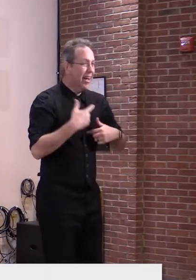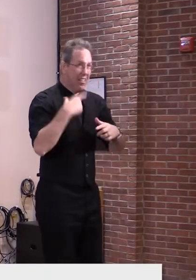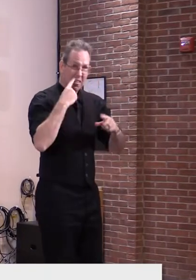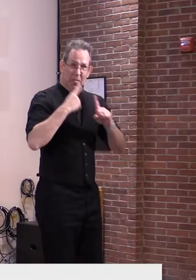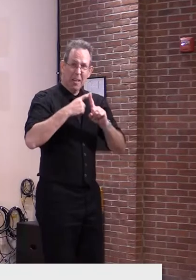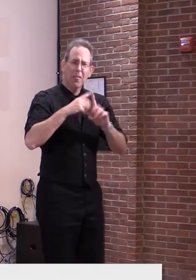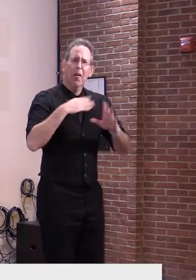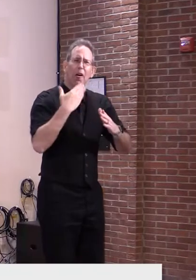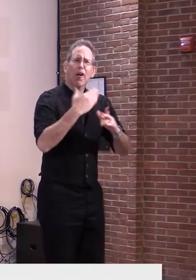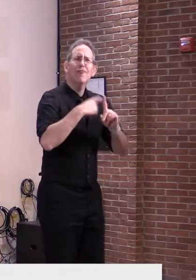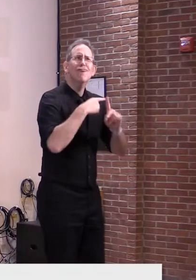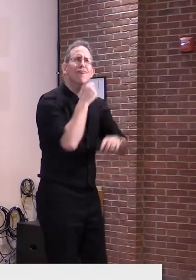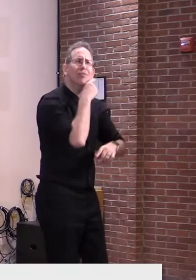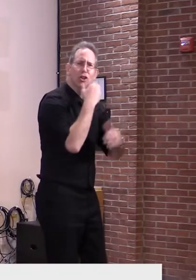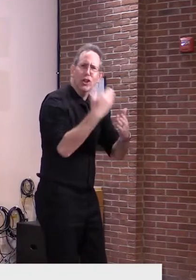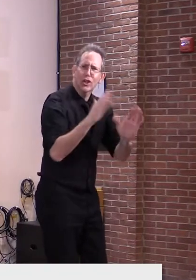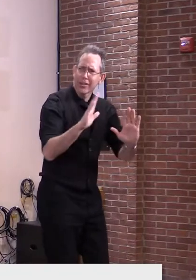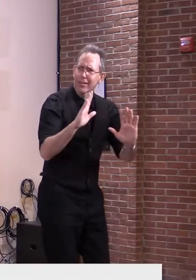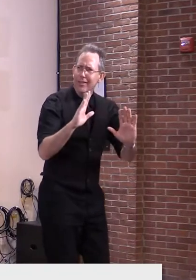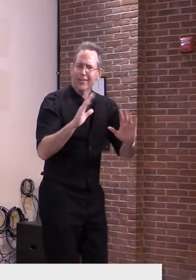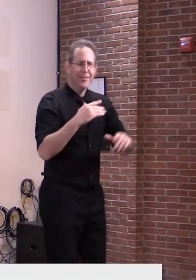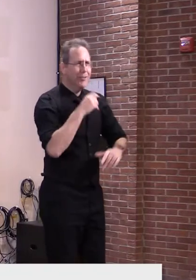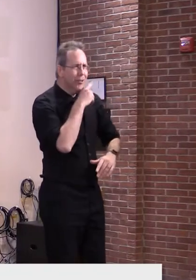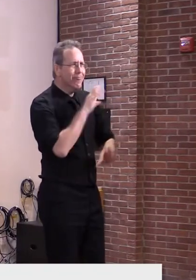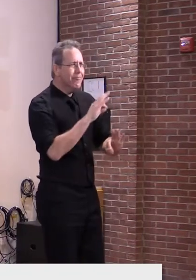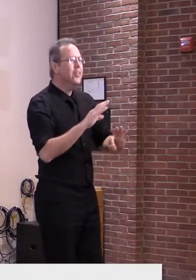to speak a little bit about